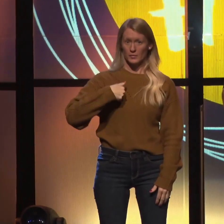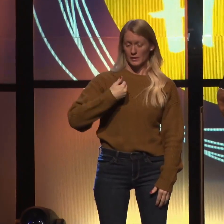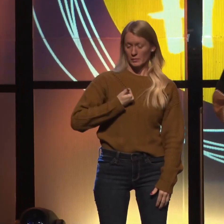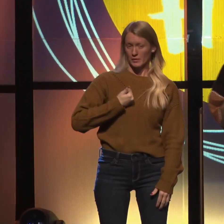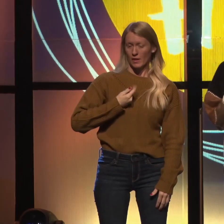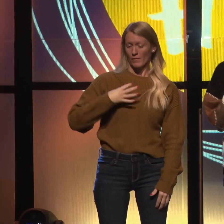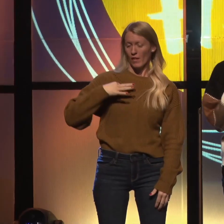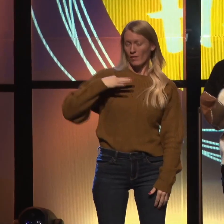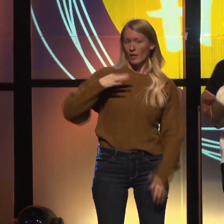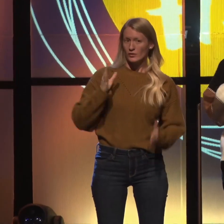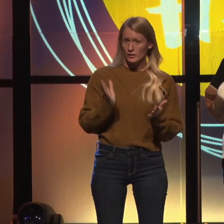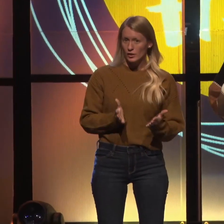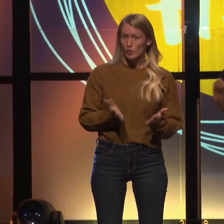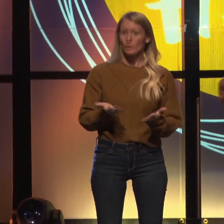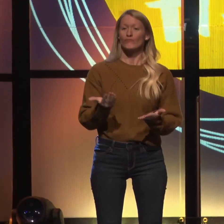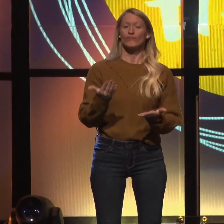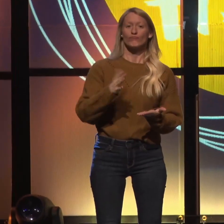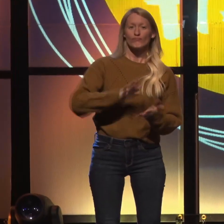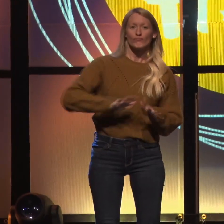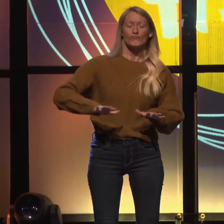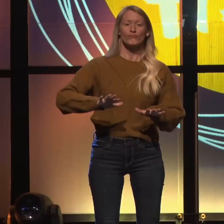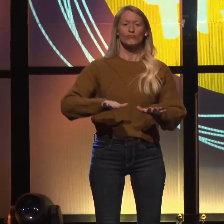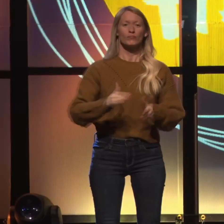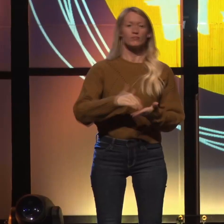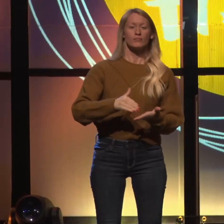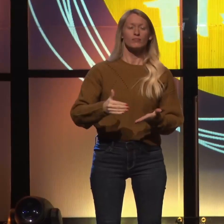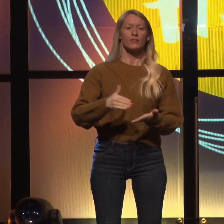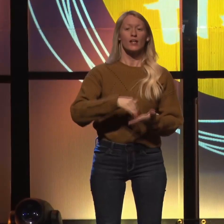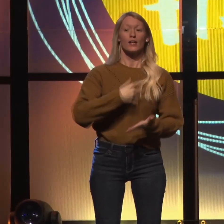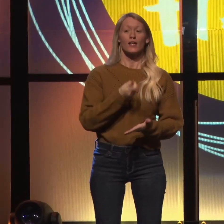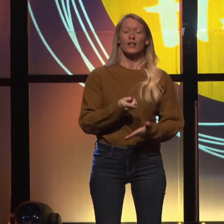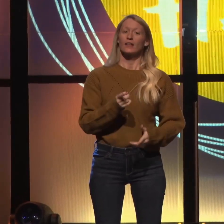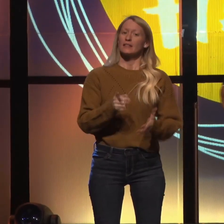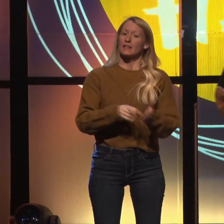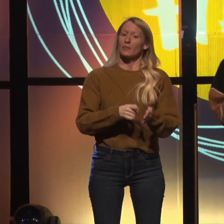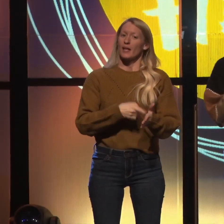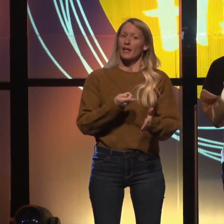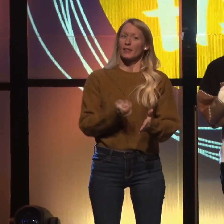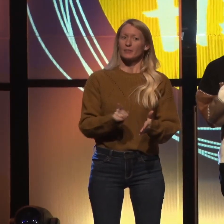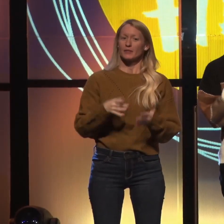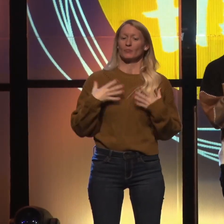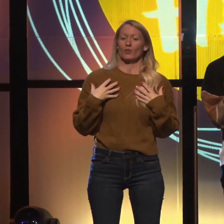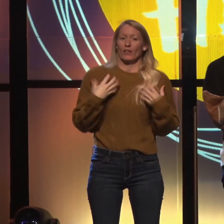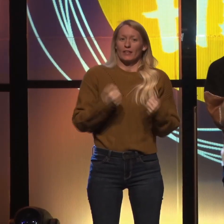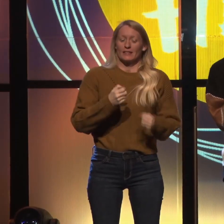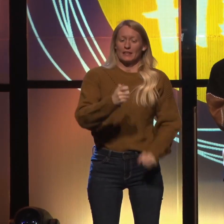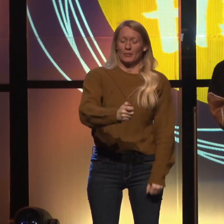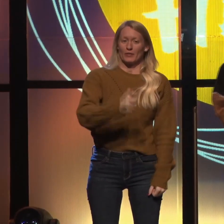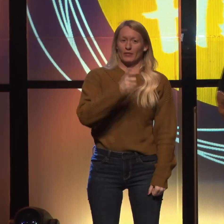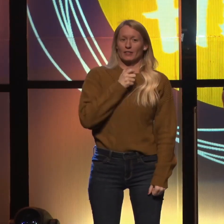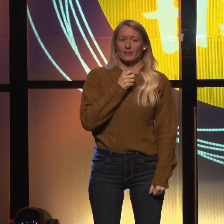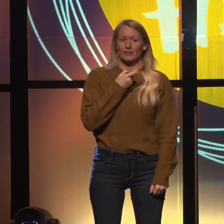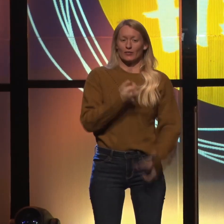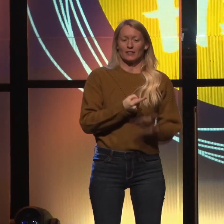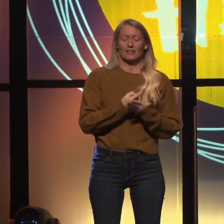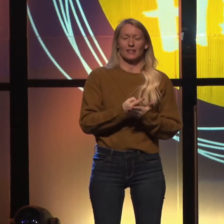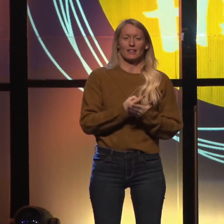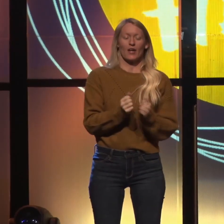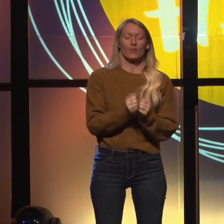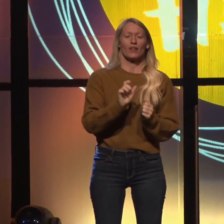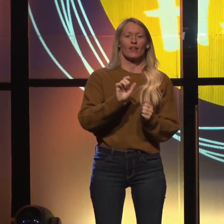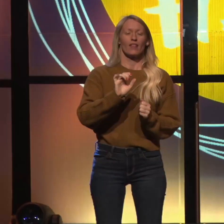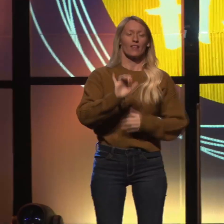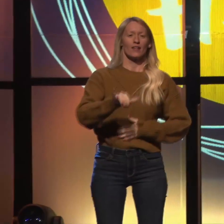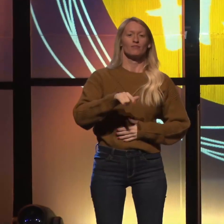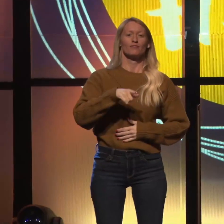every now and again, and they are sometimes brave enough to give me the microphone. You can talk to Ryan about that later. But I